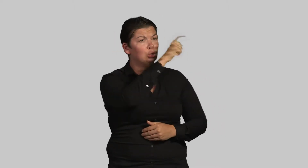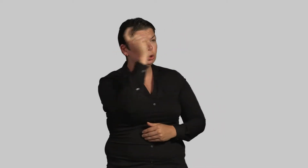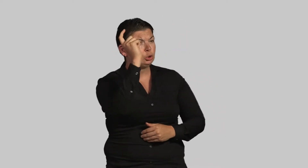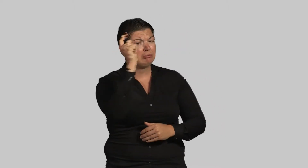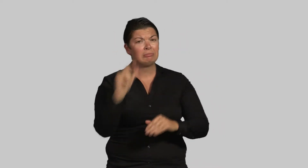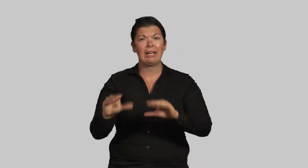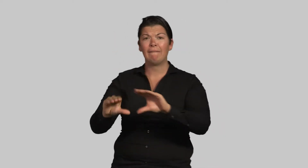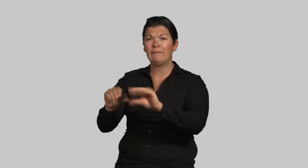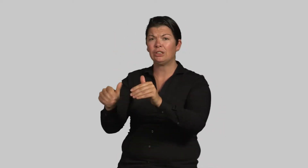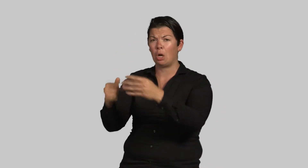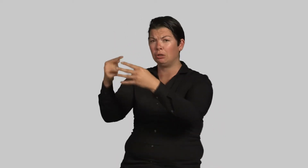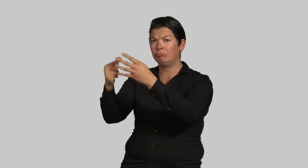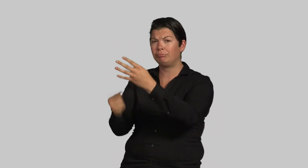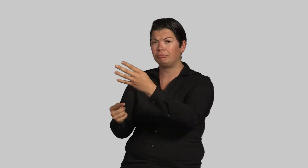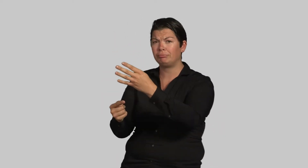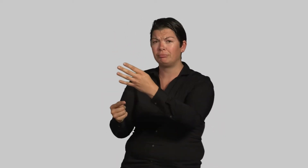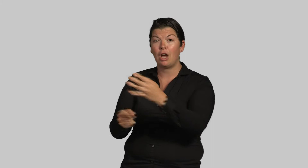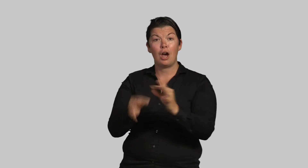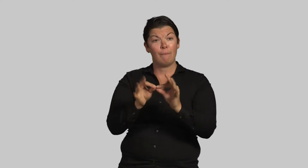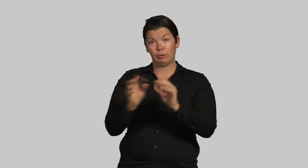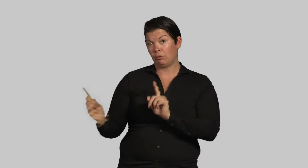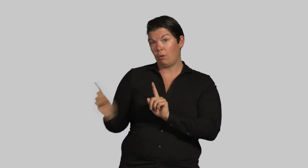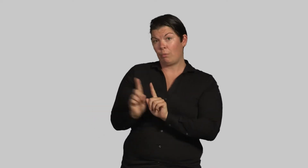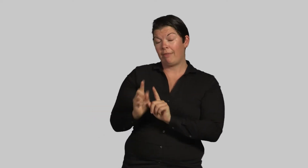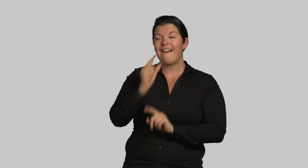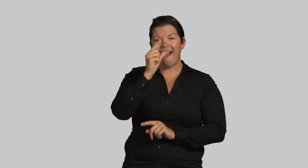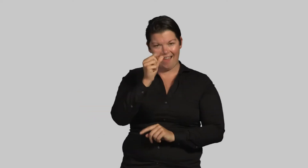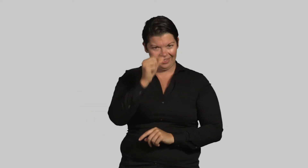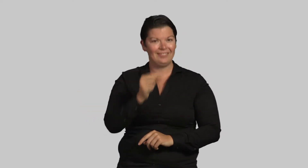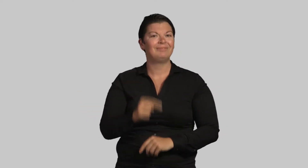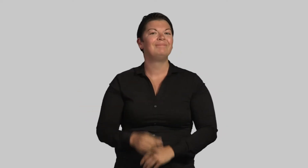a cardio nurse, a physio and so on.